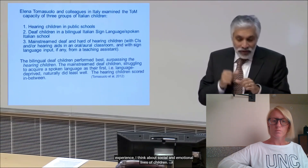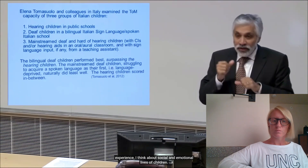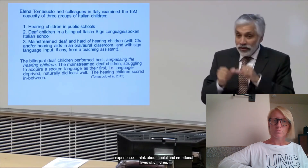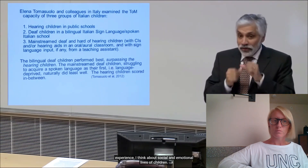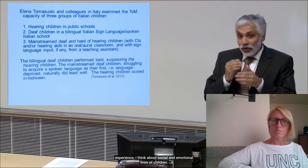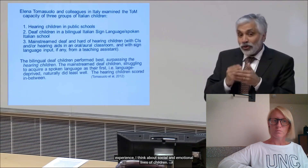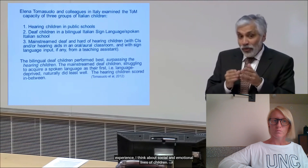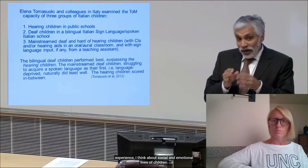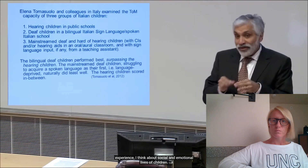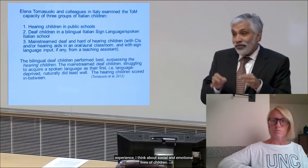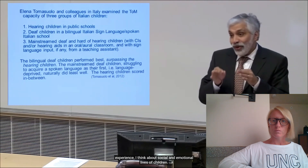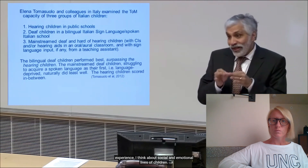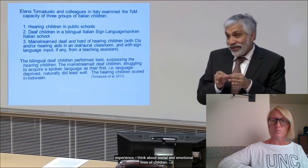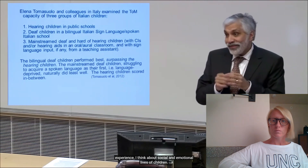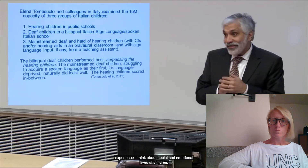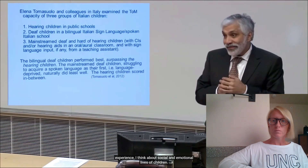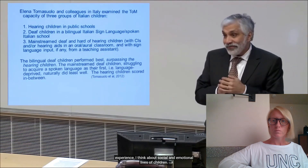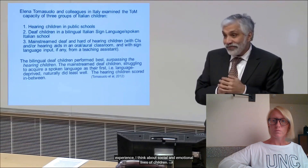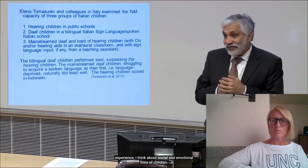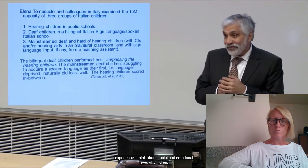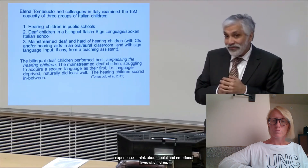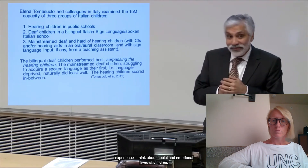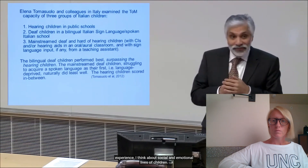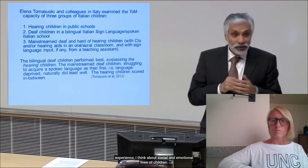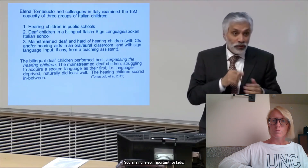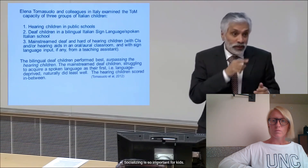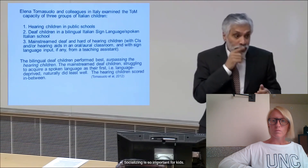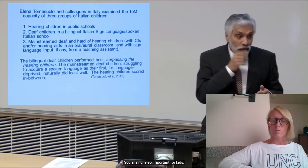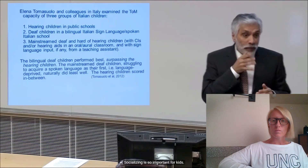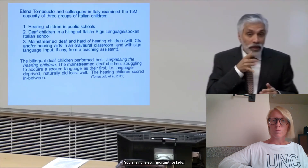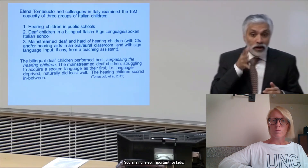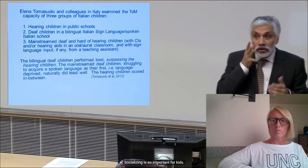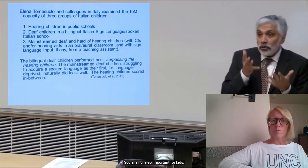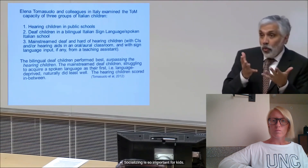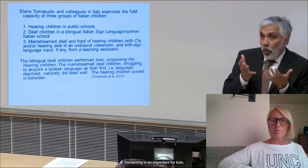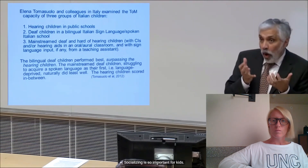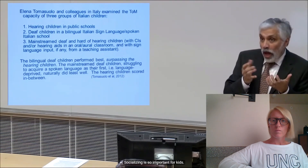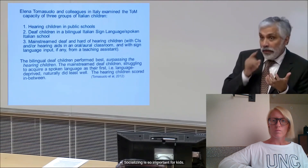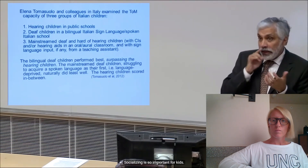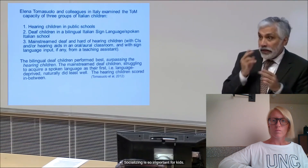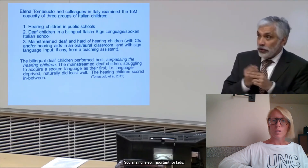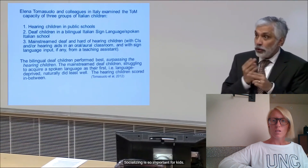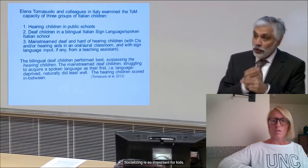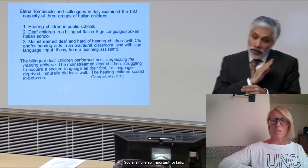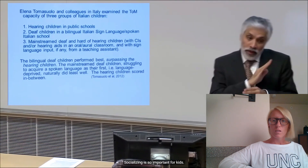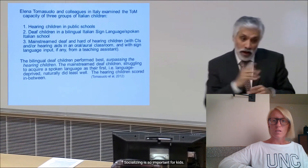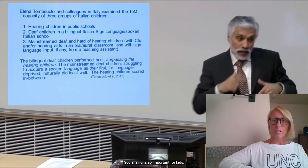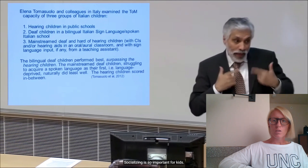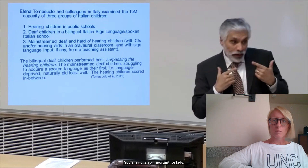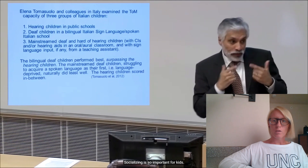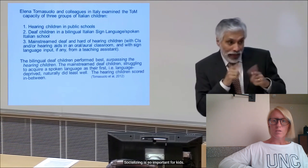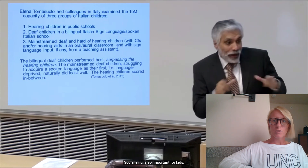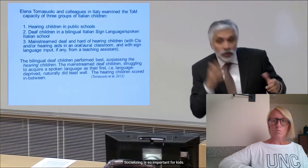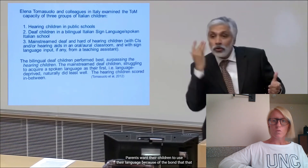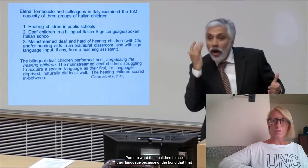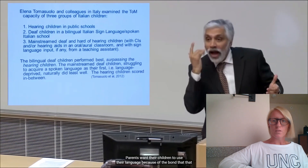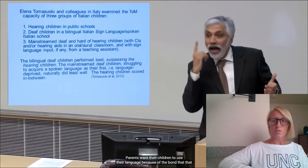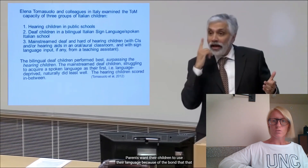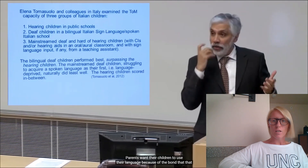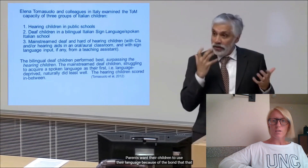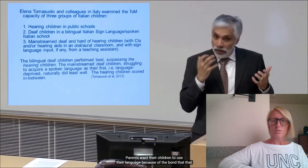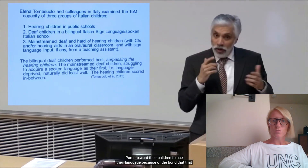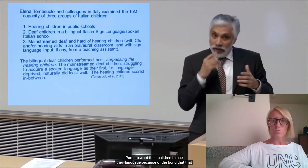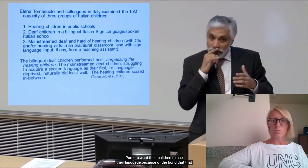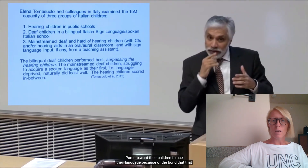about social and emotional lives of children. Socializing is so important for kids. Hearing Parents want